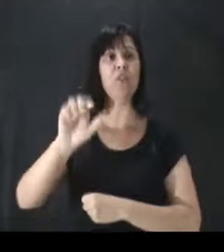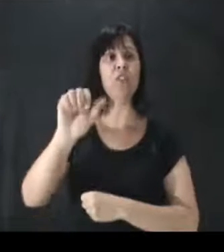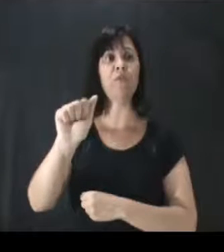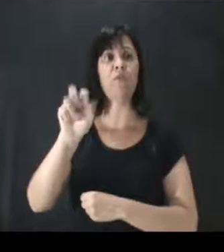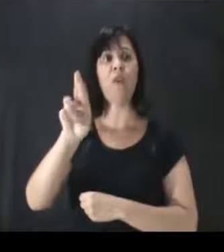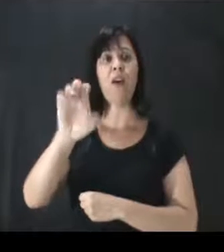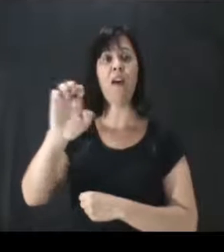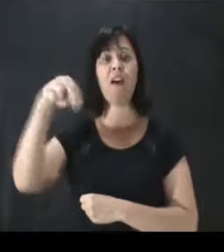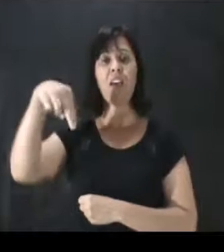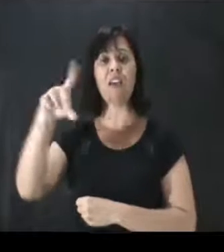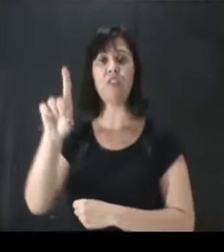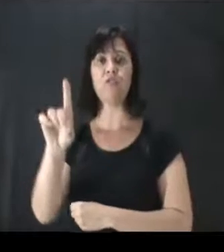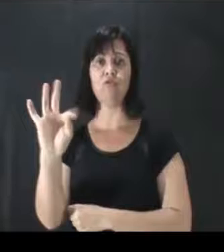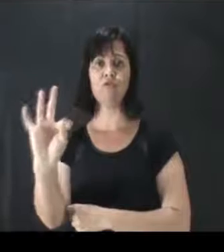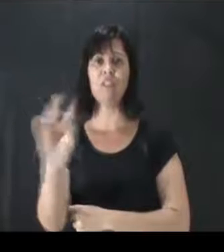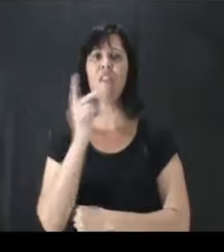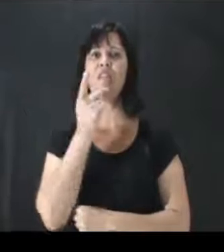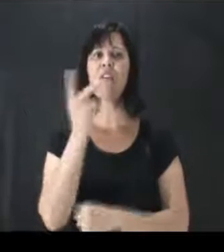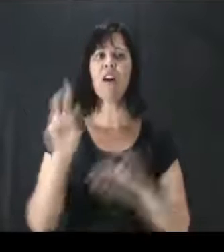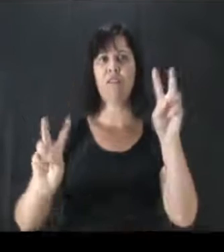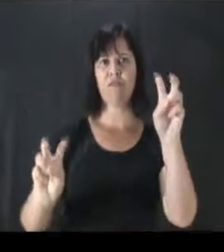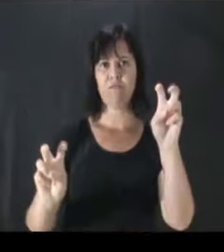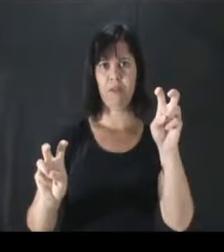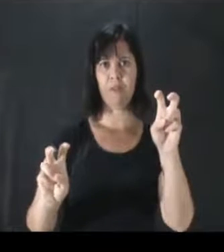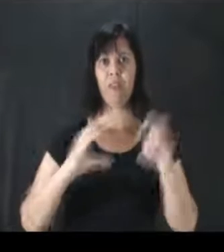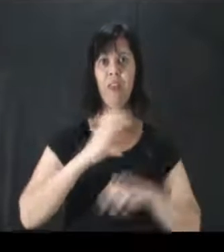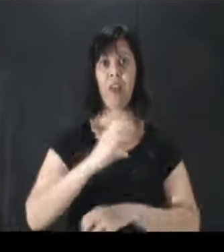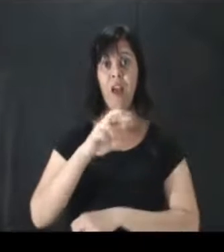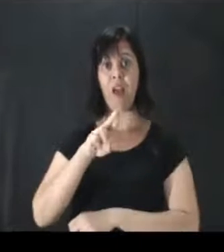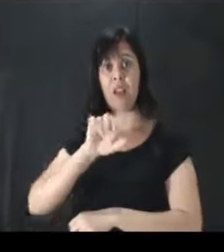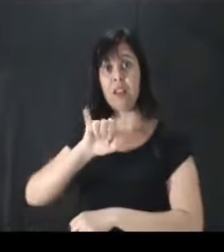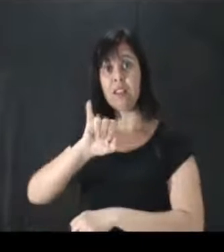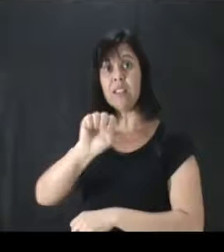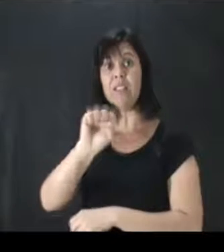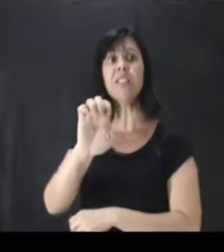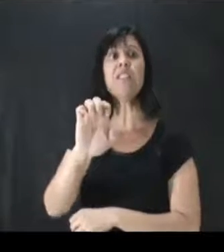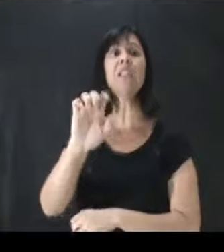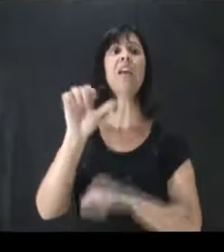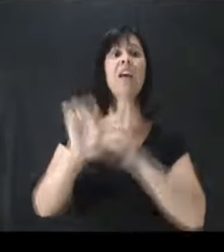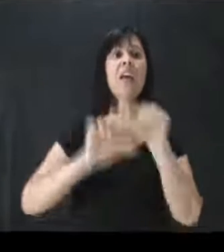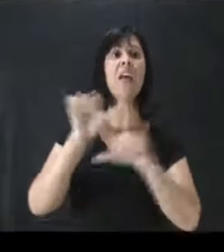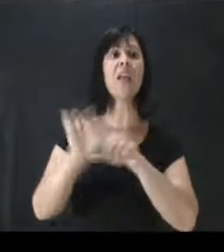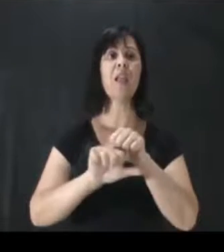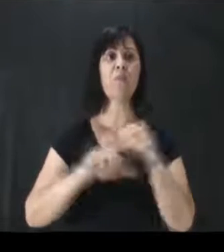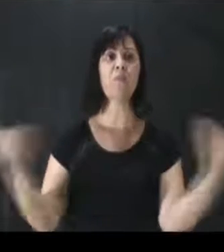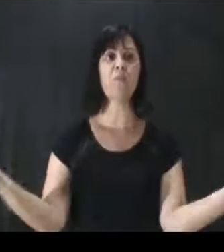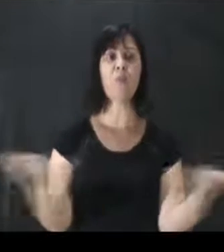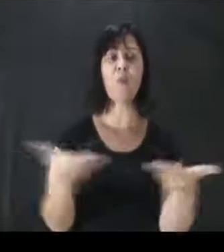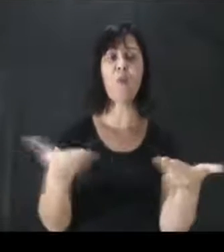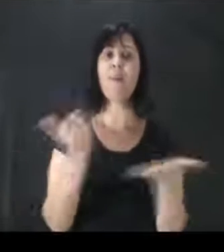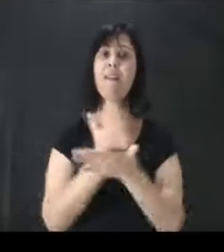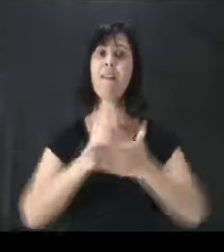that has been used in the research. She says that the crisis tears away the facades